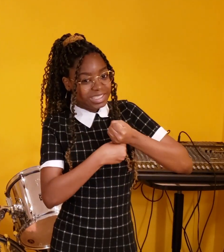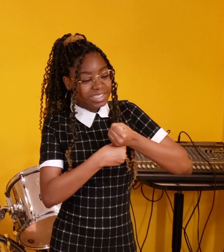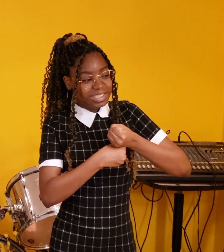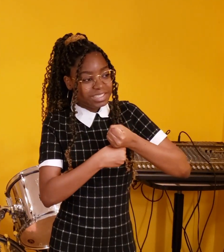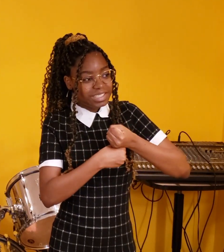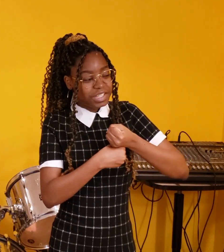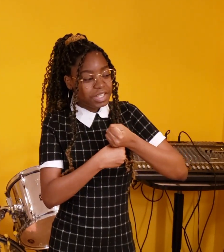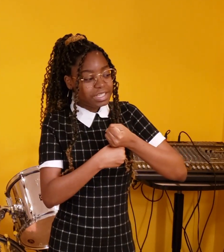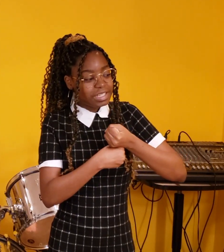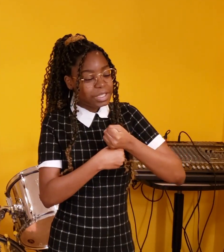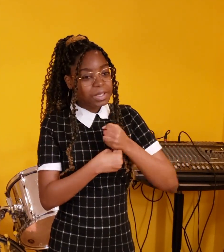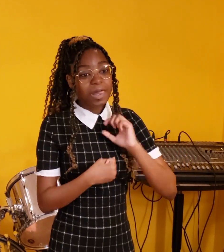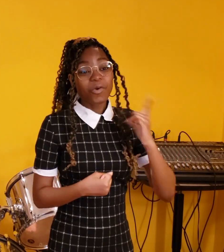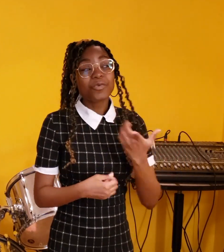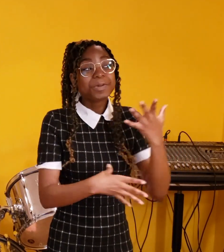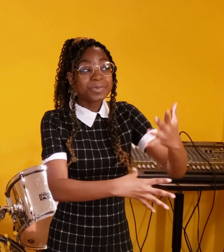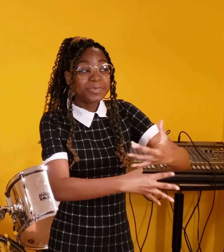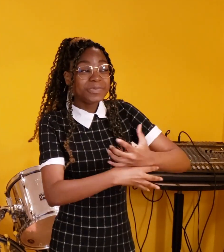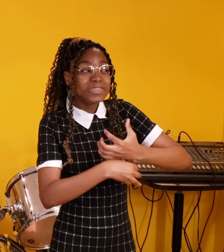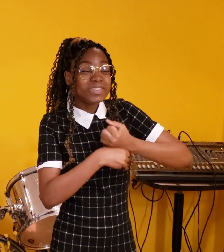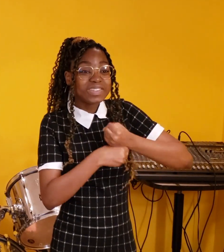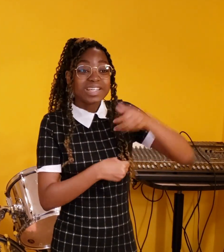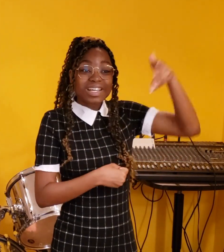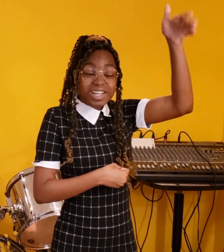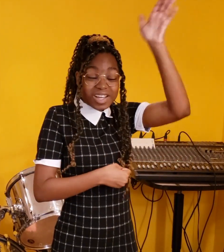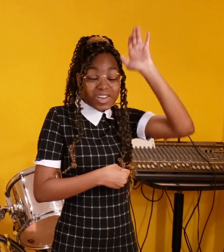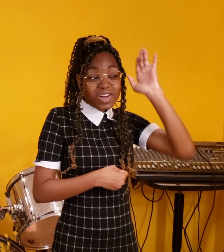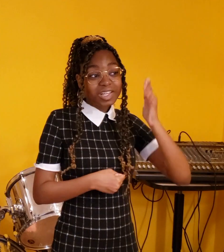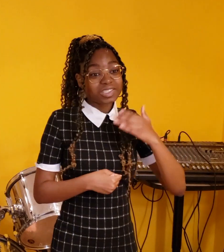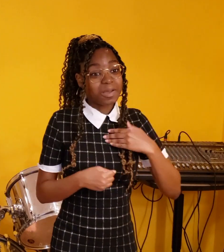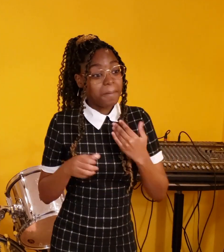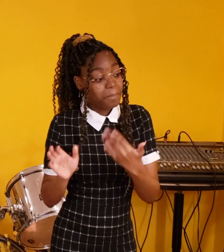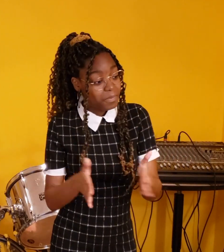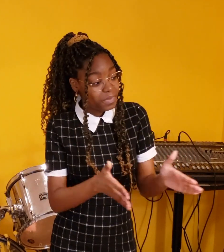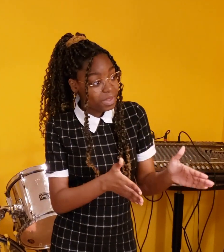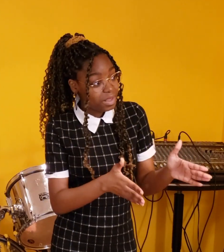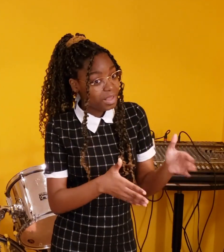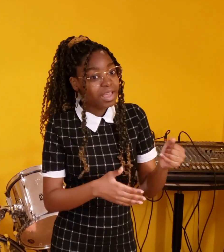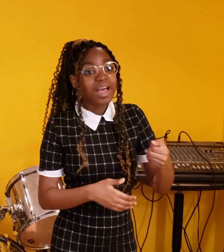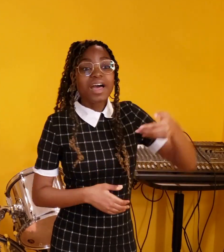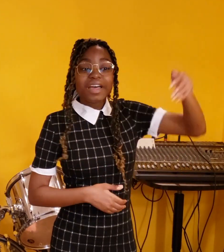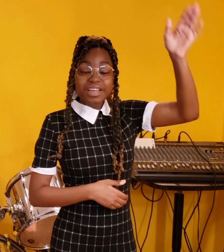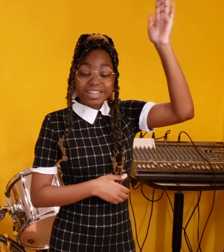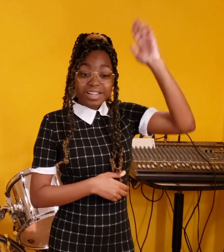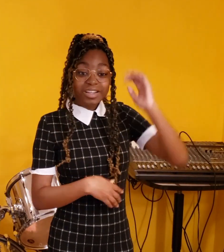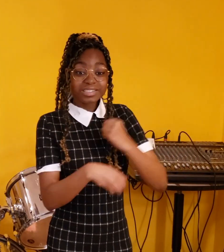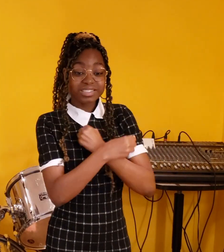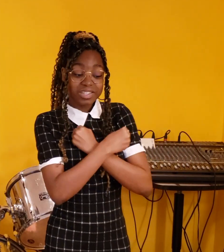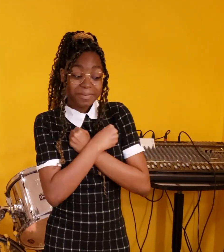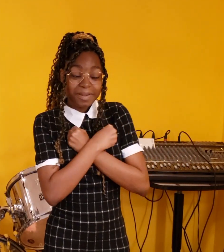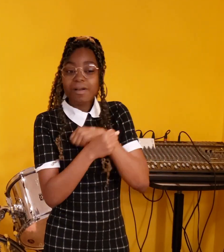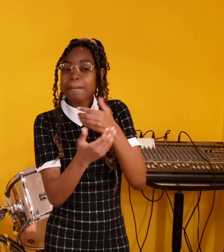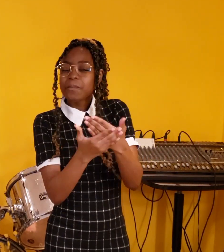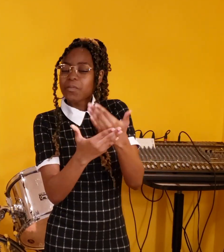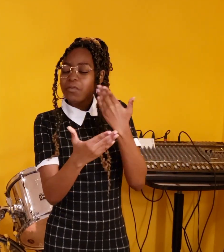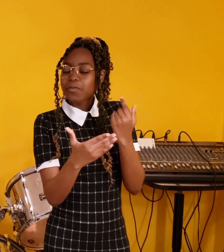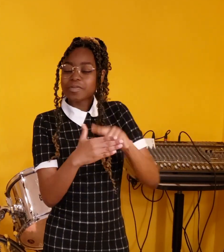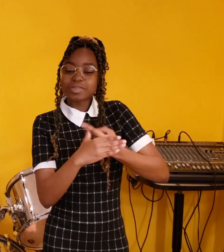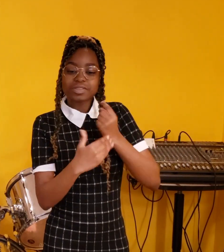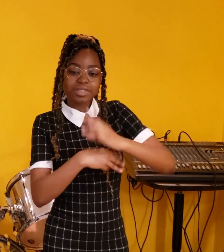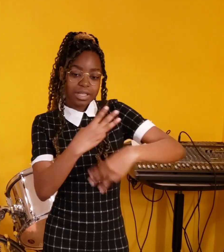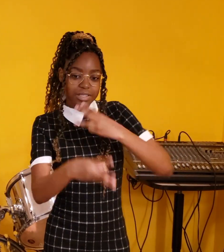conferee of God's will and God's love before the creation of the world. You